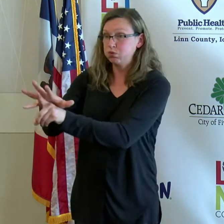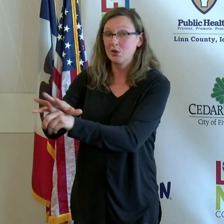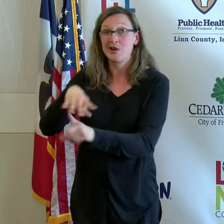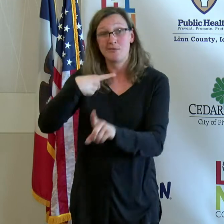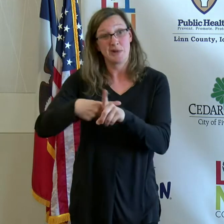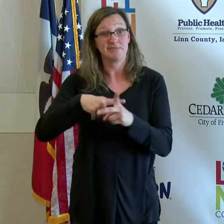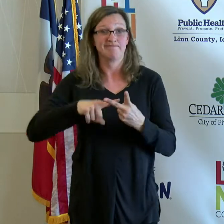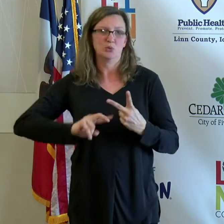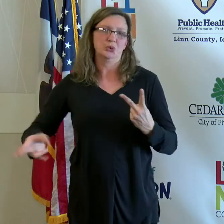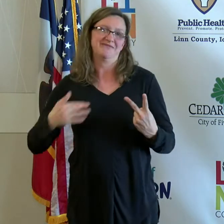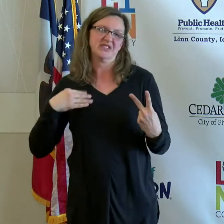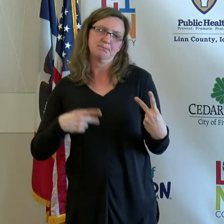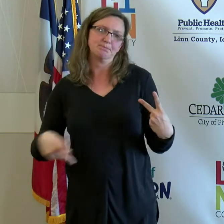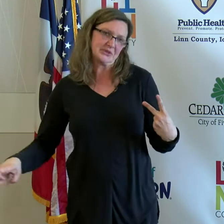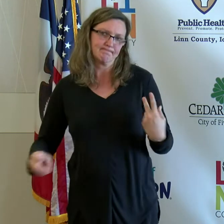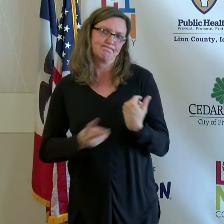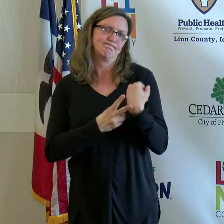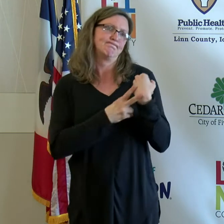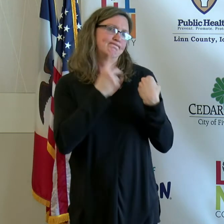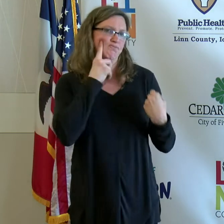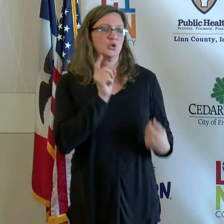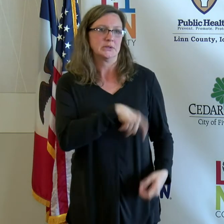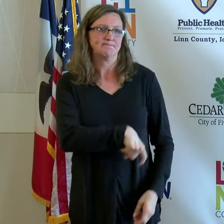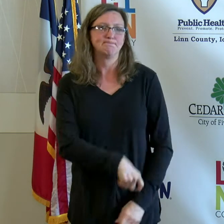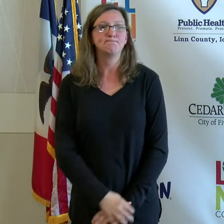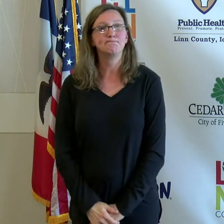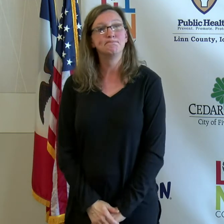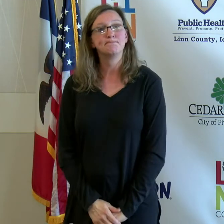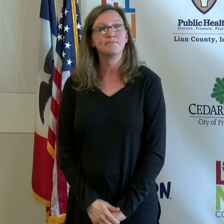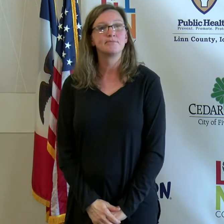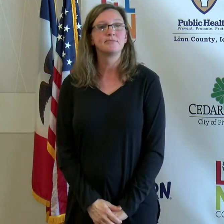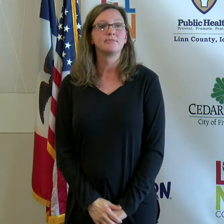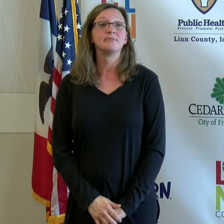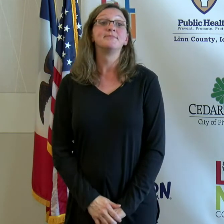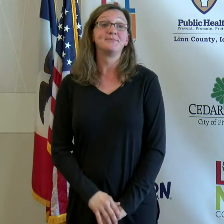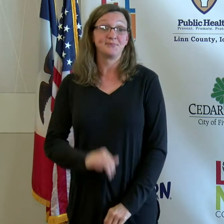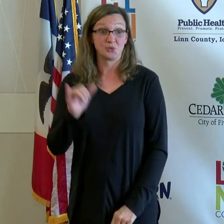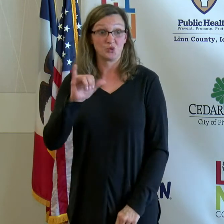2 with Mercy, one out in Marion, and the other